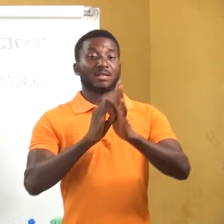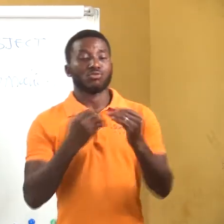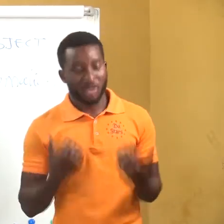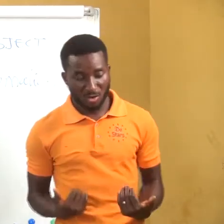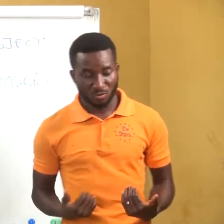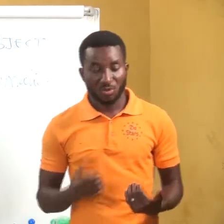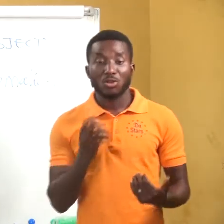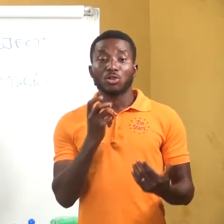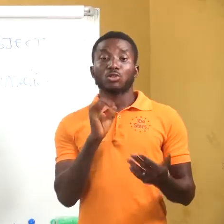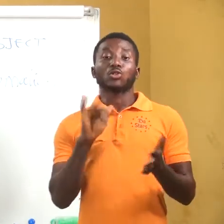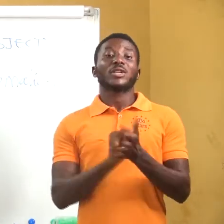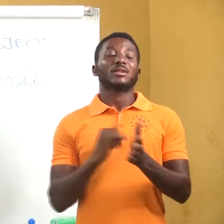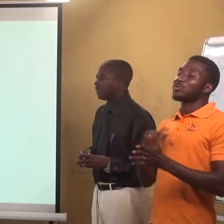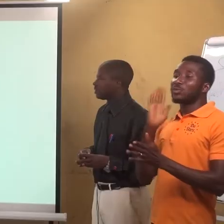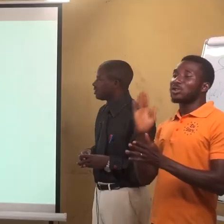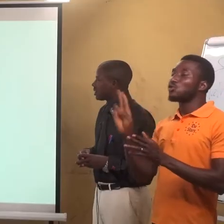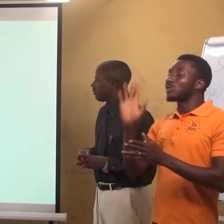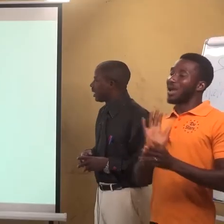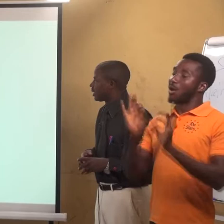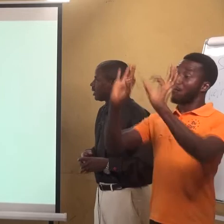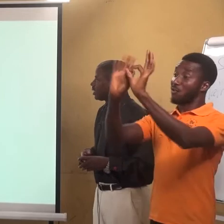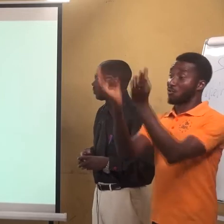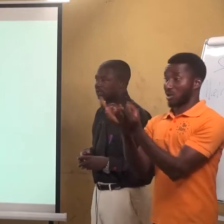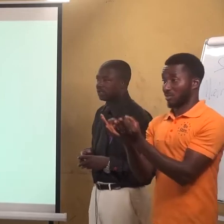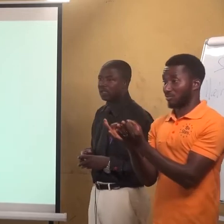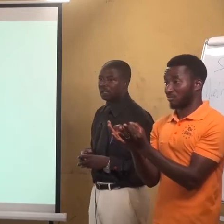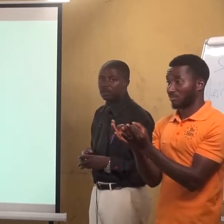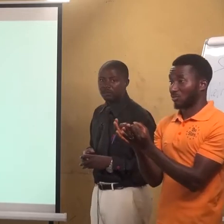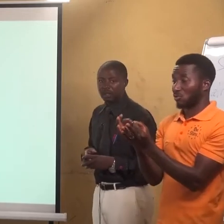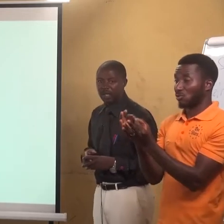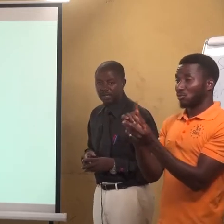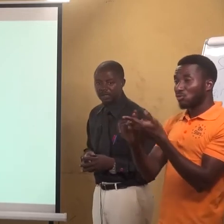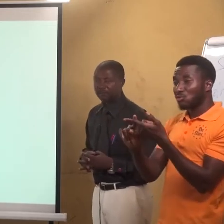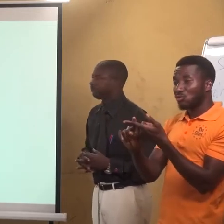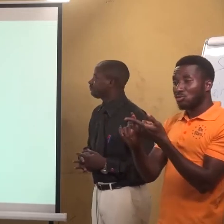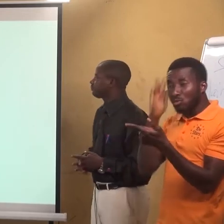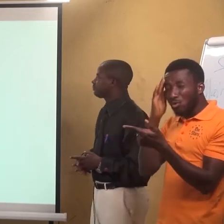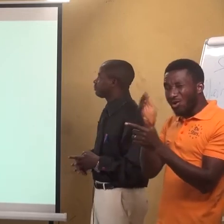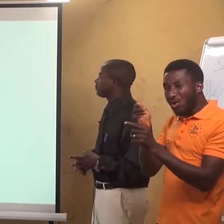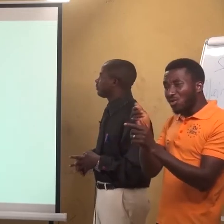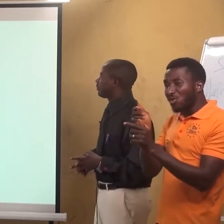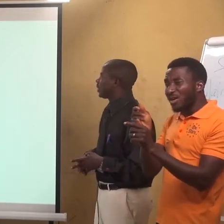the formulas given to determine any question that may be asked.